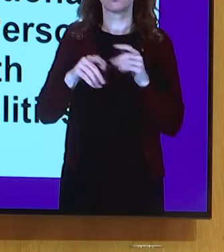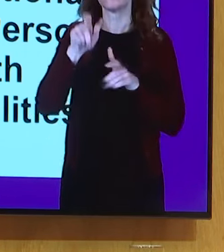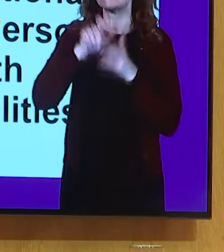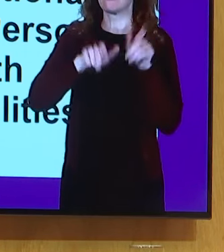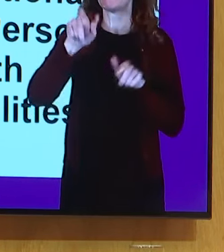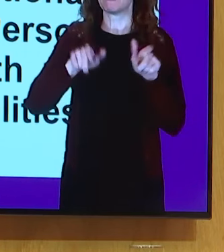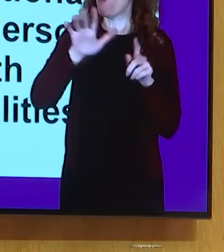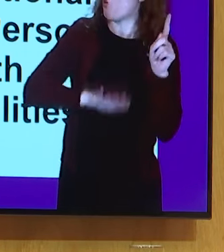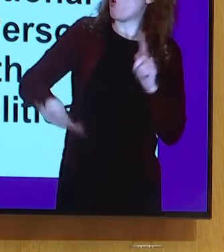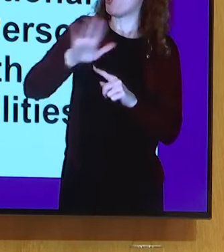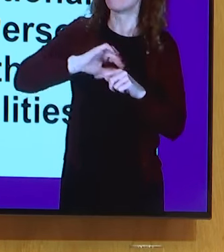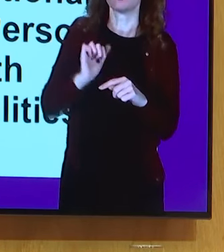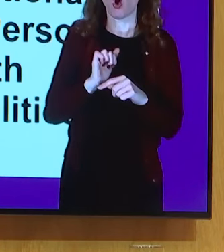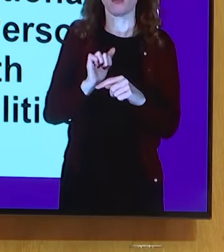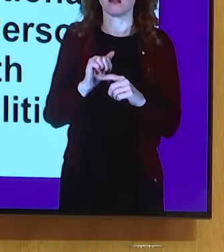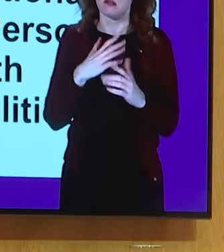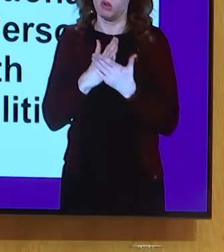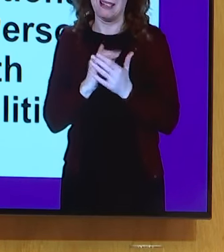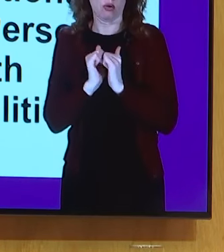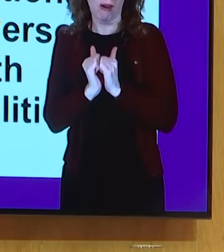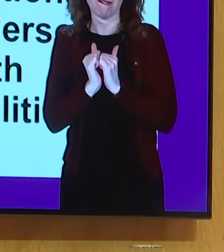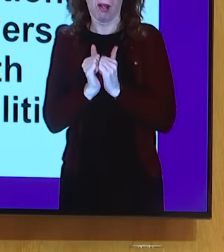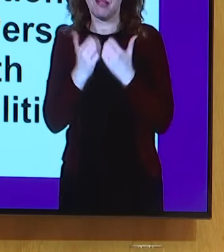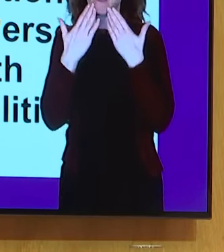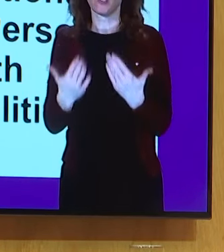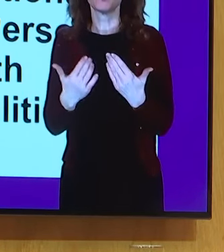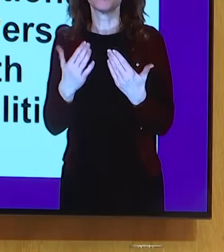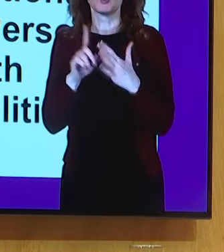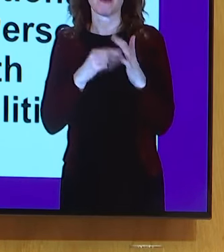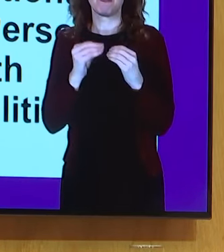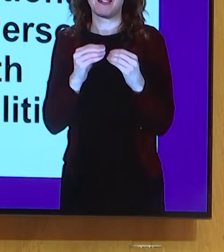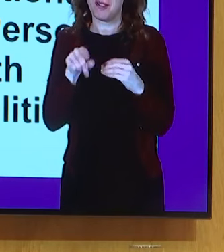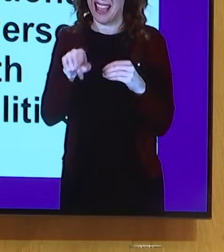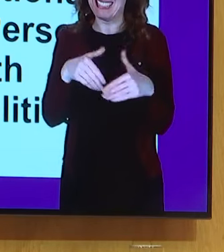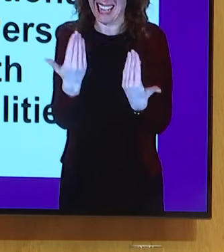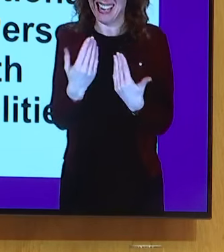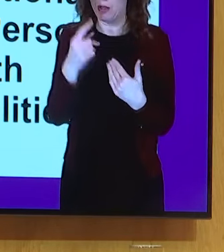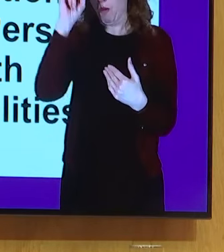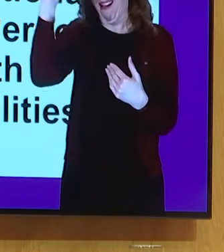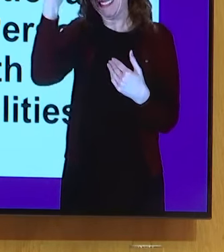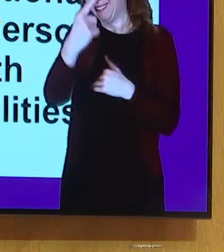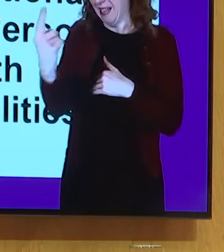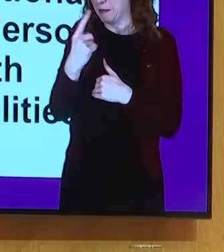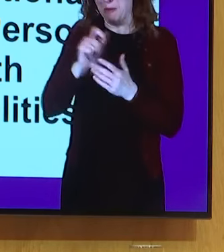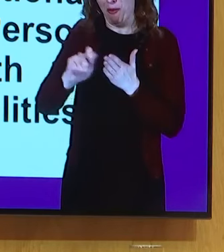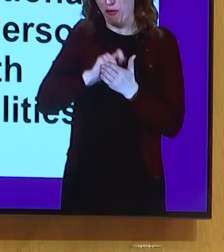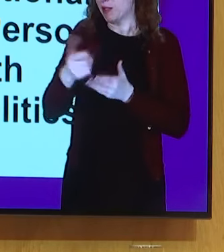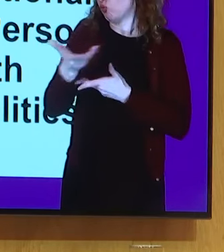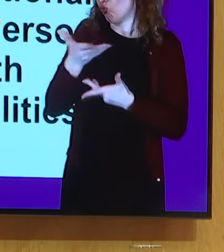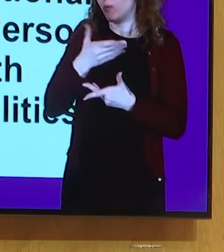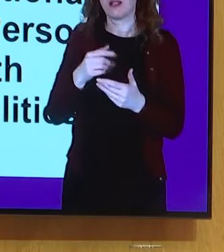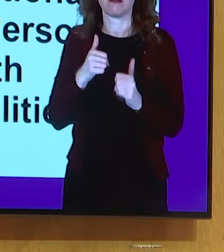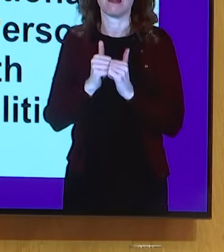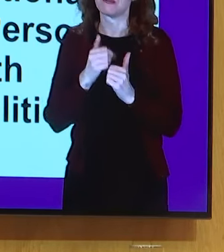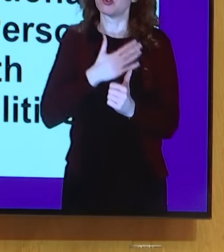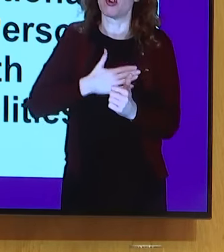Scotland owe you a gratitude for the day that you stepped into my office and made that suggestion. And I really appreciate it. I'm sorry you're not